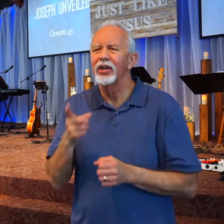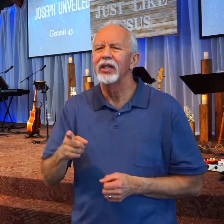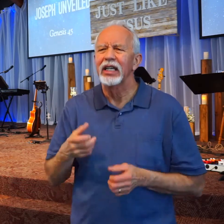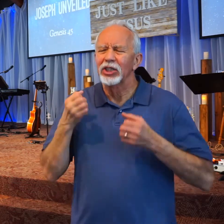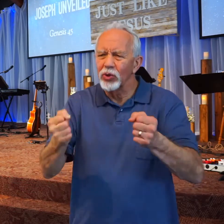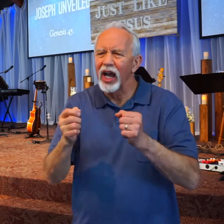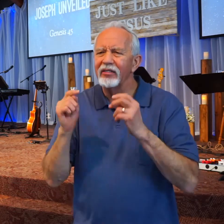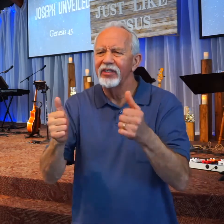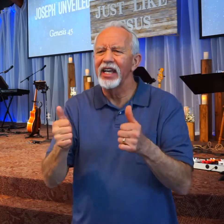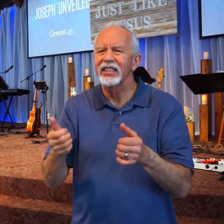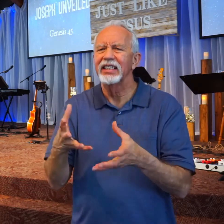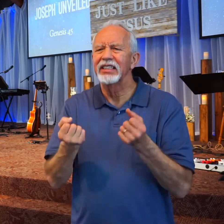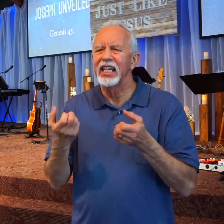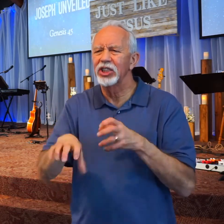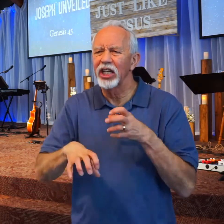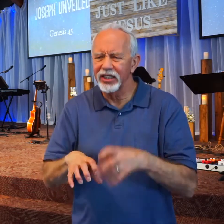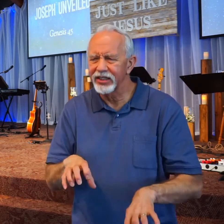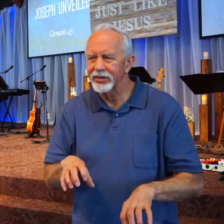chances.